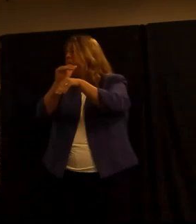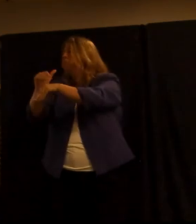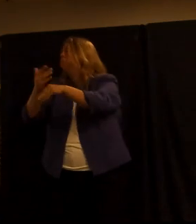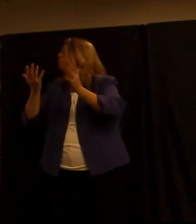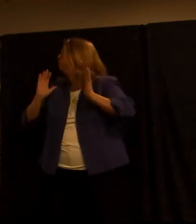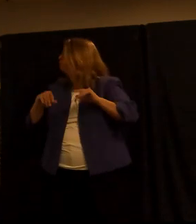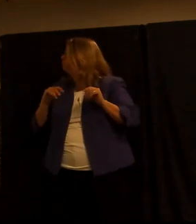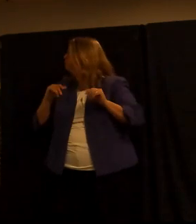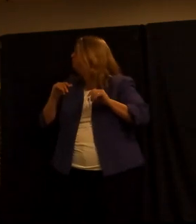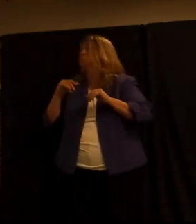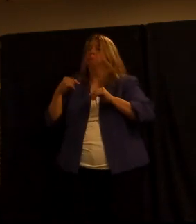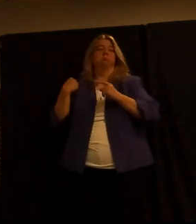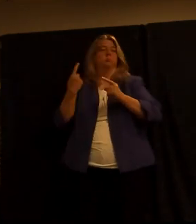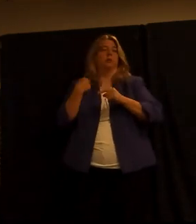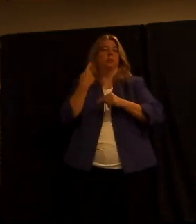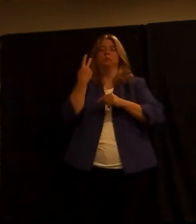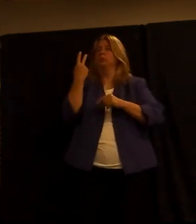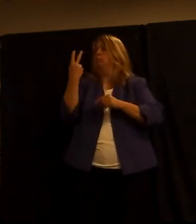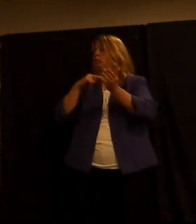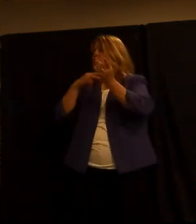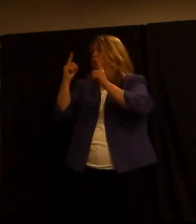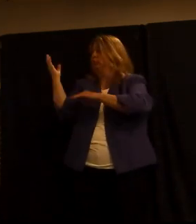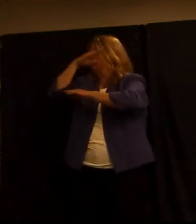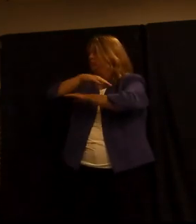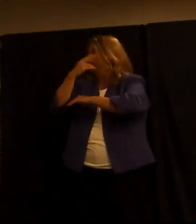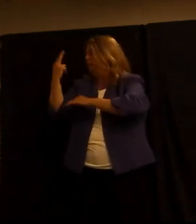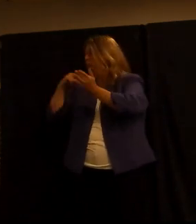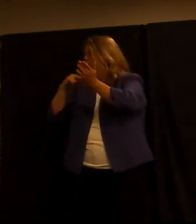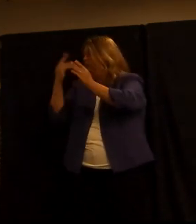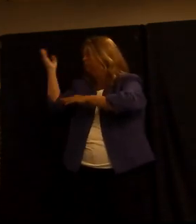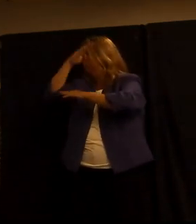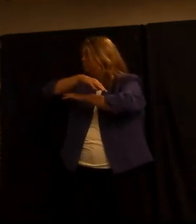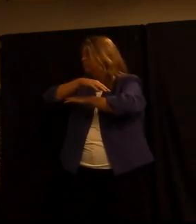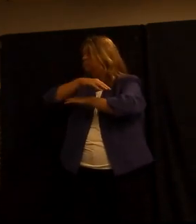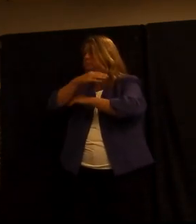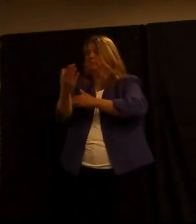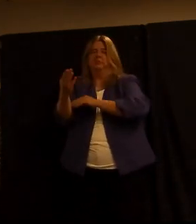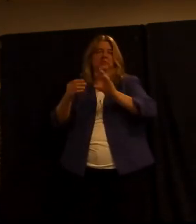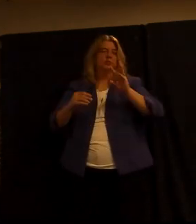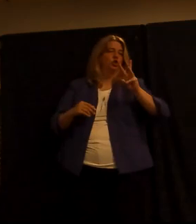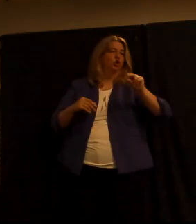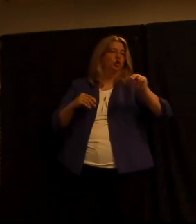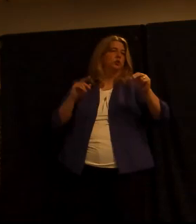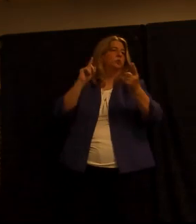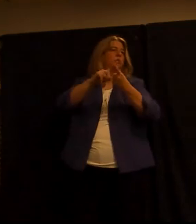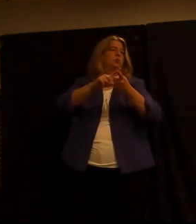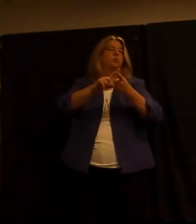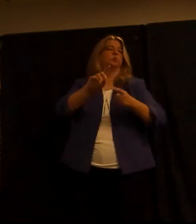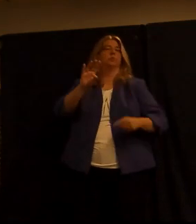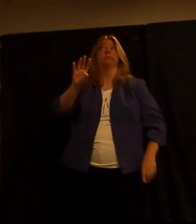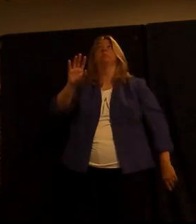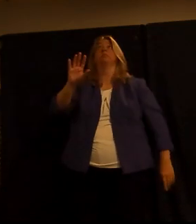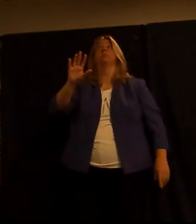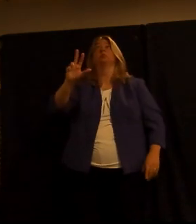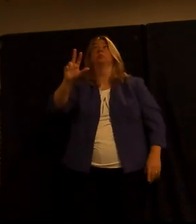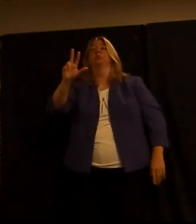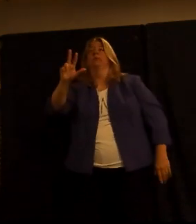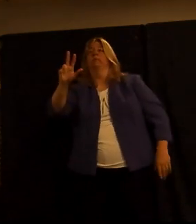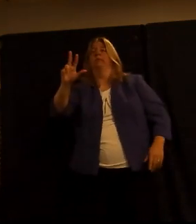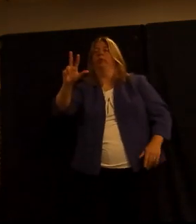people are taking on additional duties, for example, in the evenings. We have 2 nurses on staff during the days from 6:30